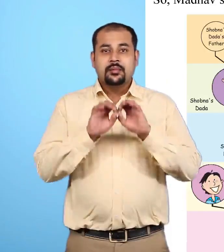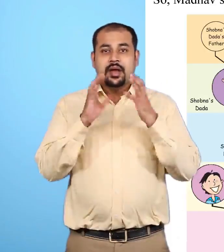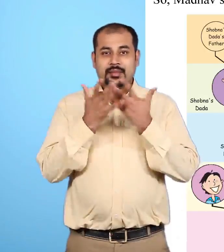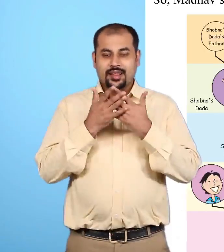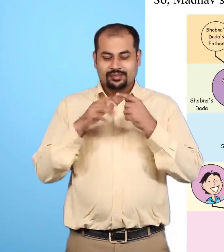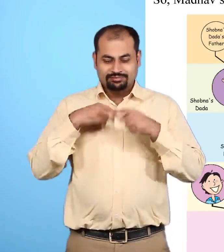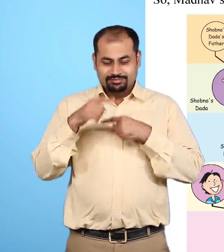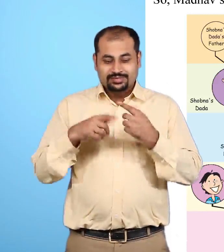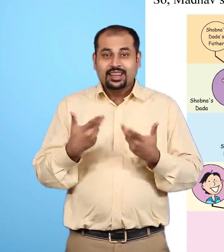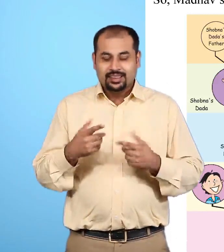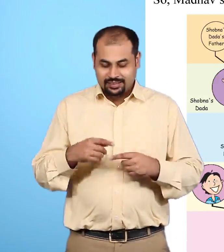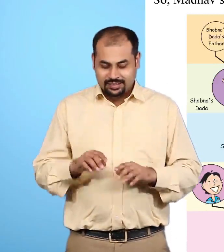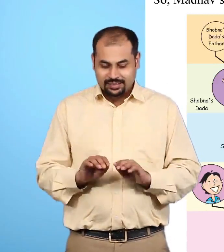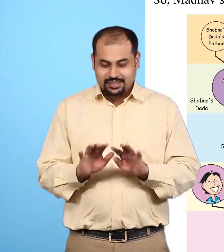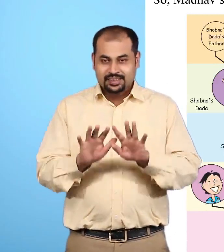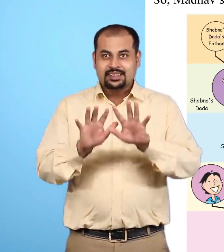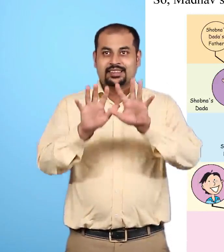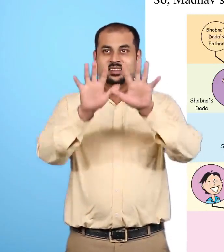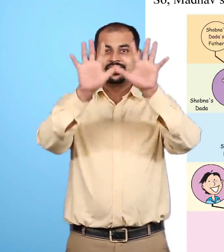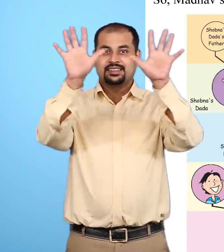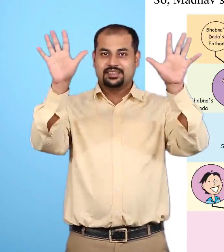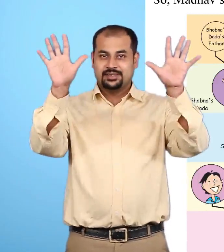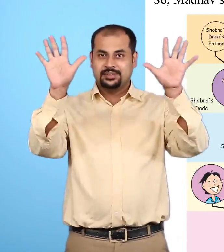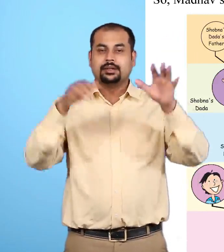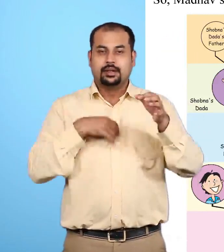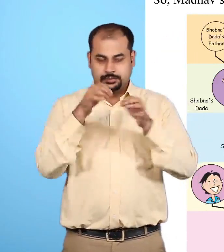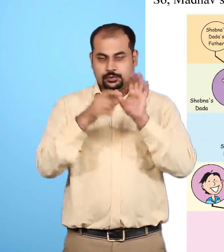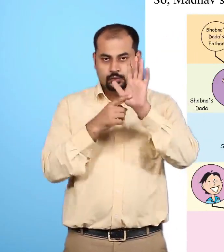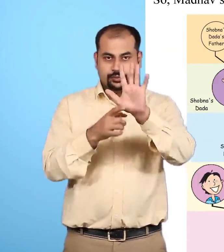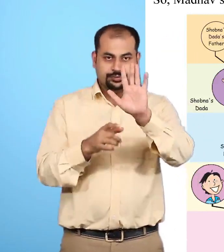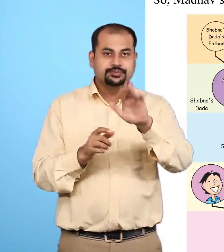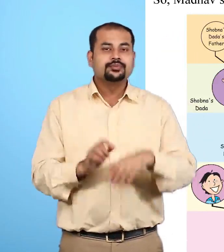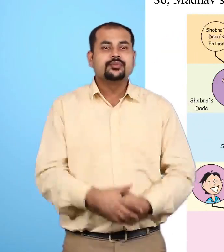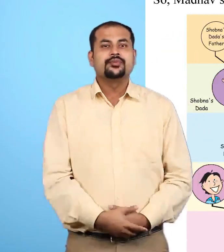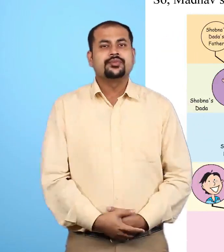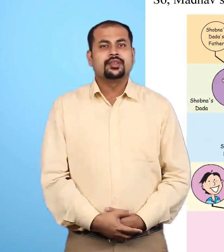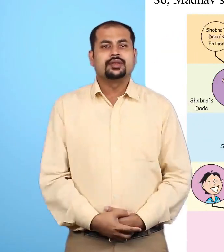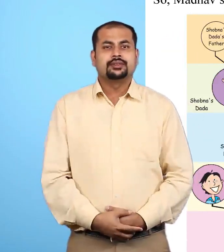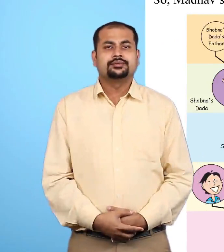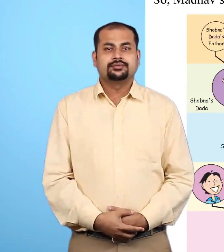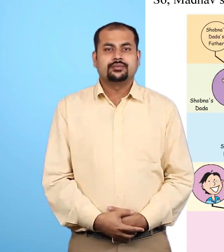On the page, a big family tree made by Madhav's mother for him.